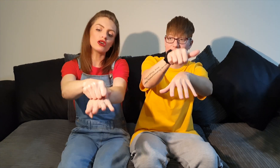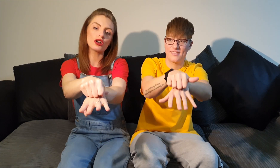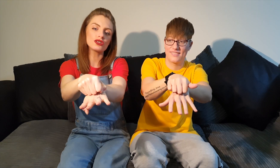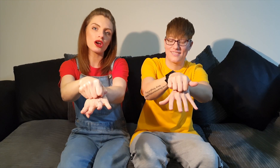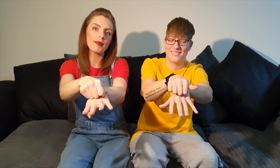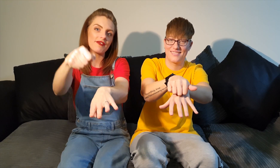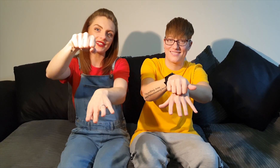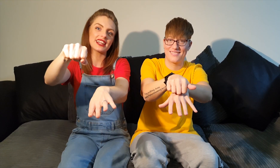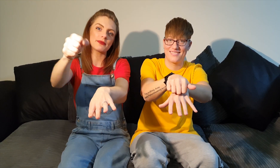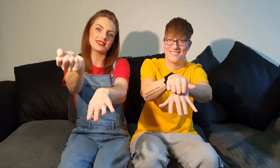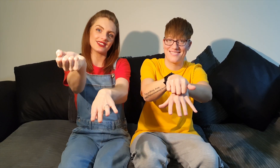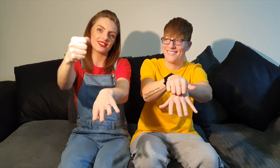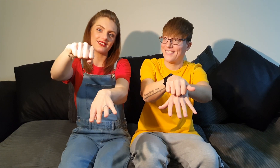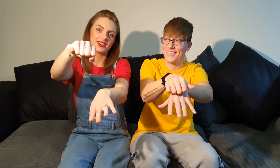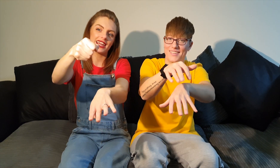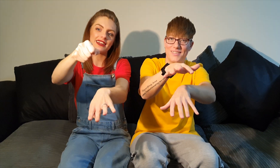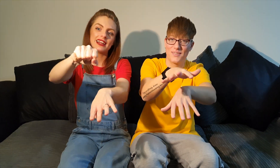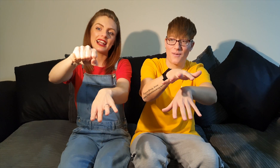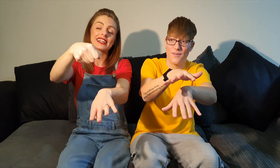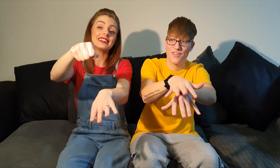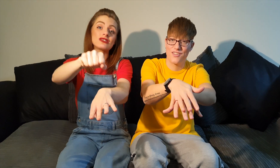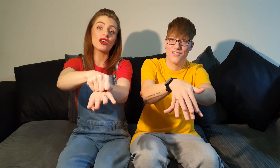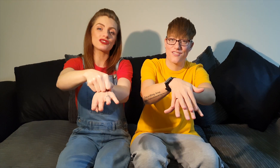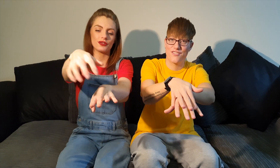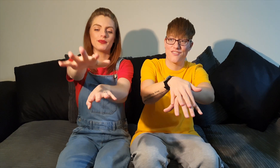on top of this like position, okay? Like a little turtle.